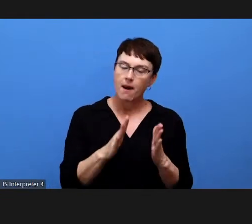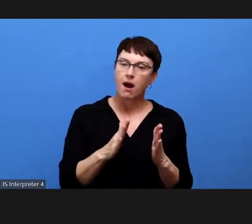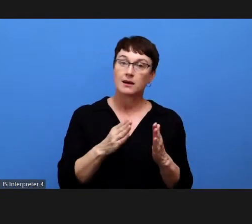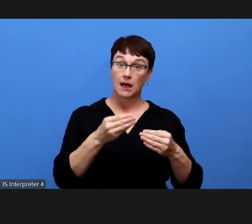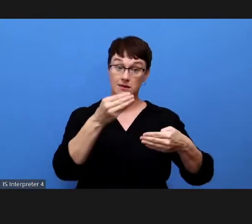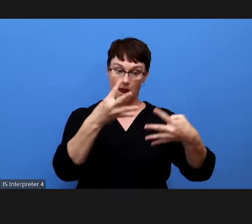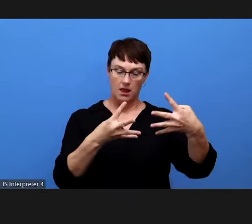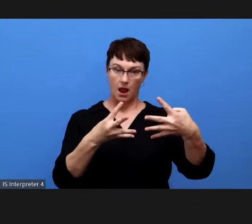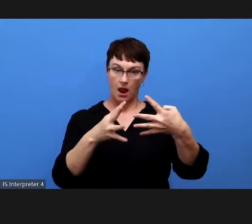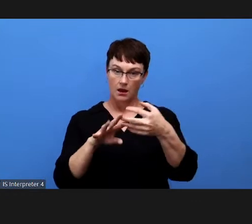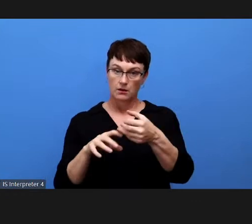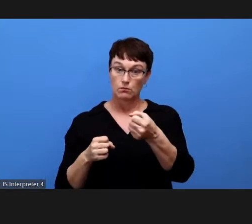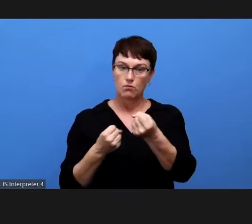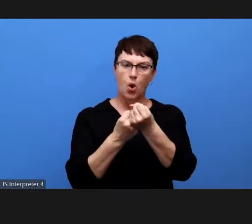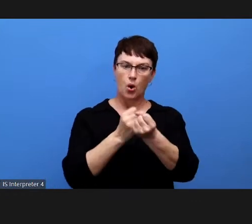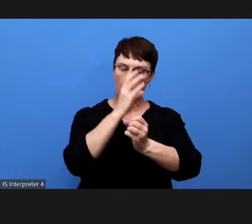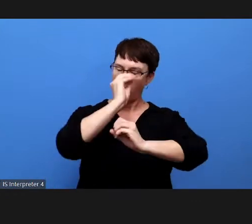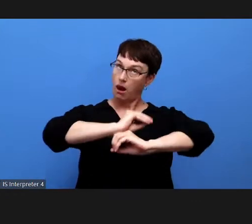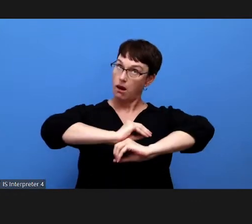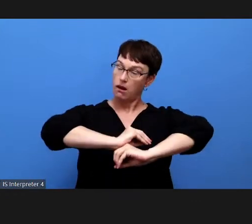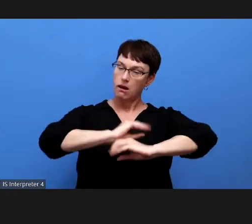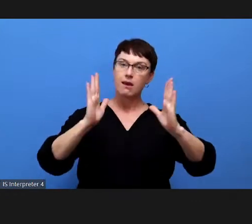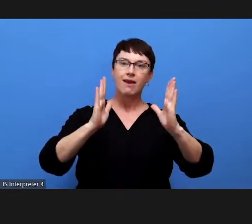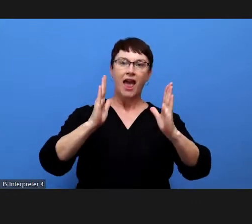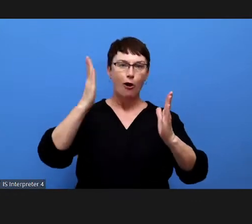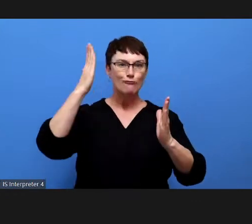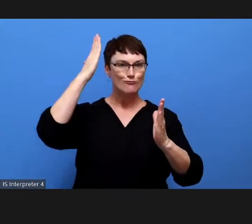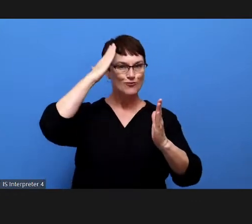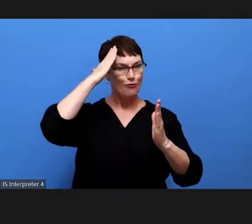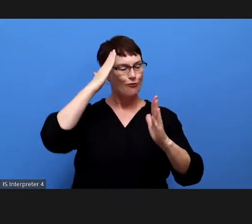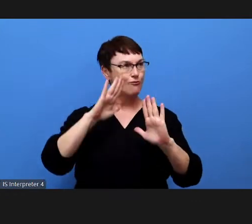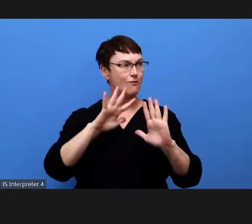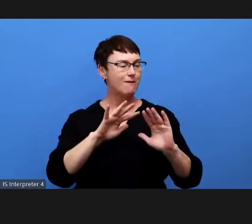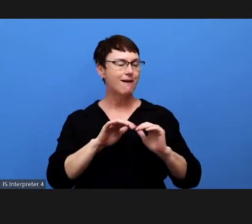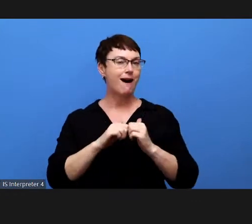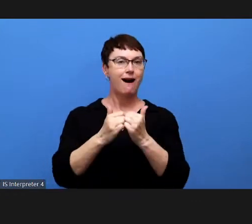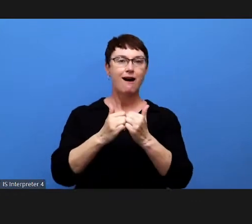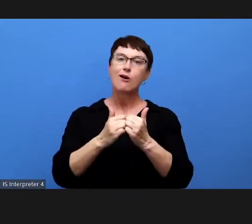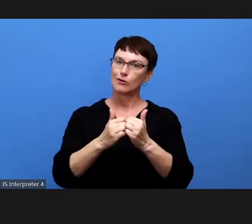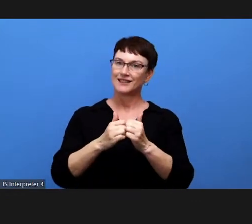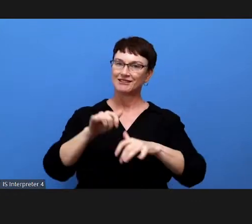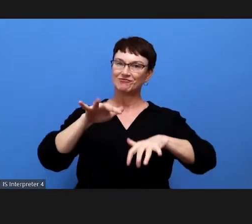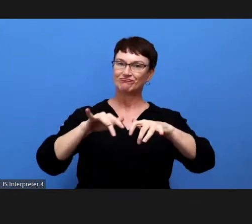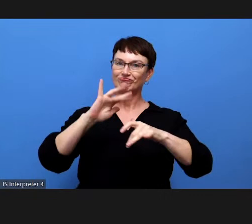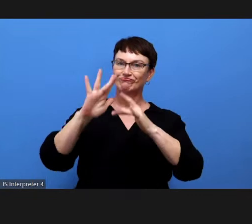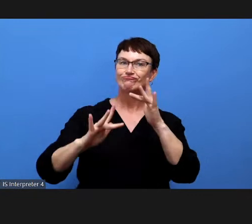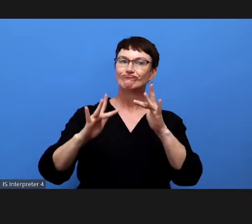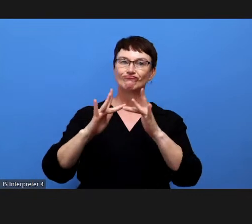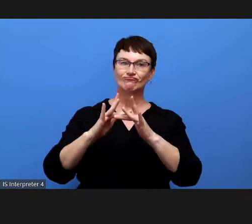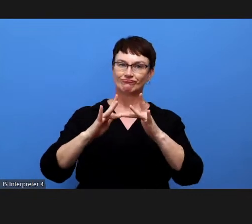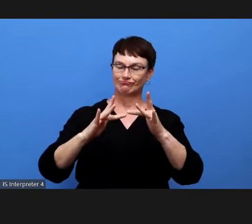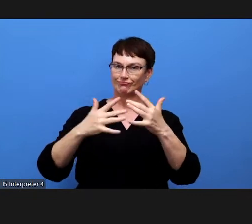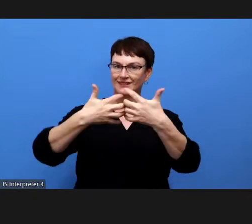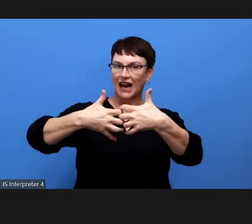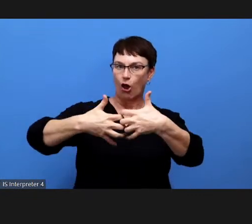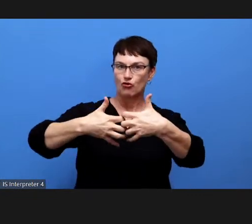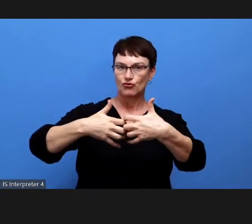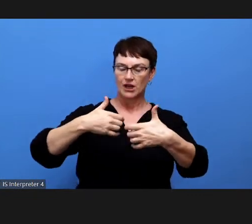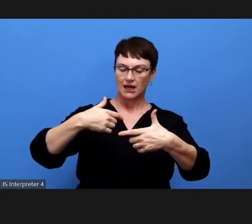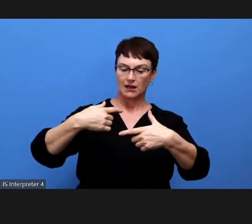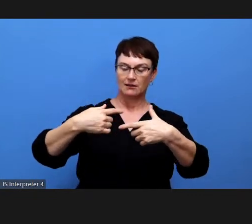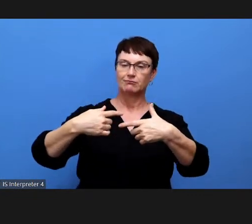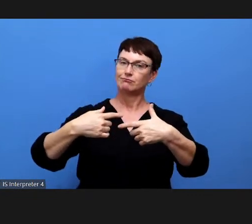to utilize satellite data, translate that into data that can be understood at a local level, but also data that